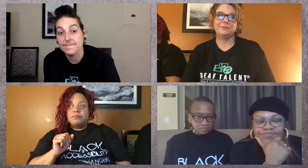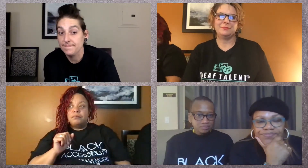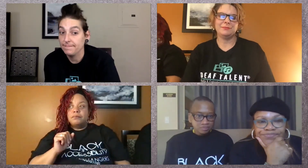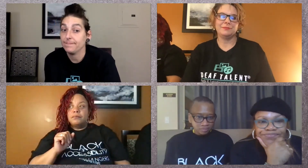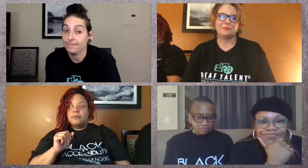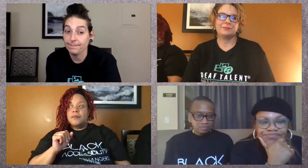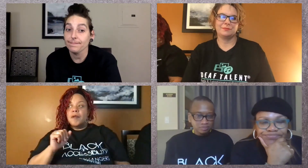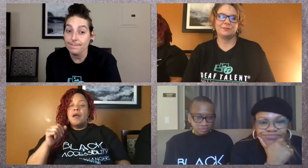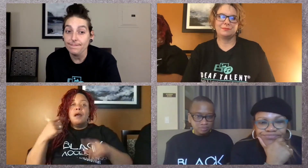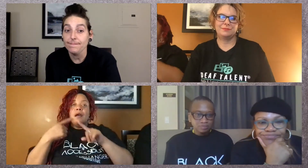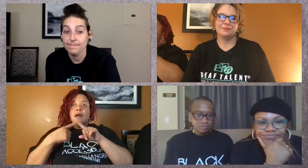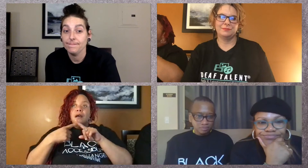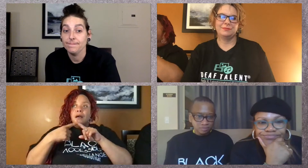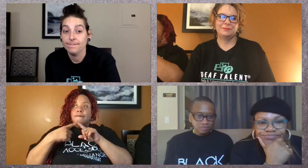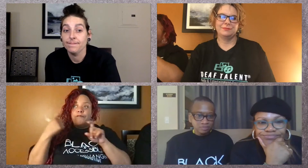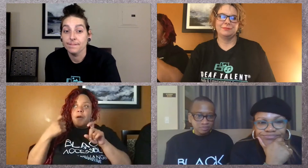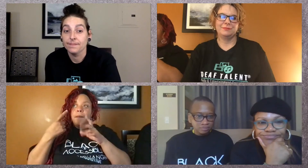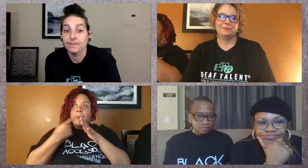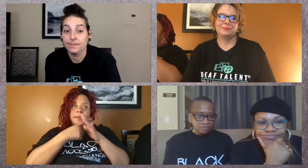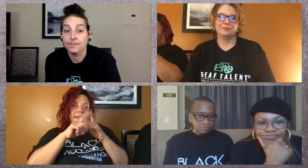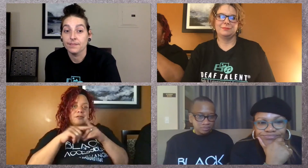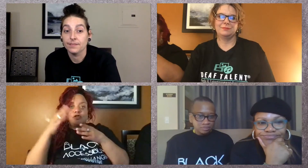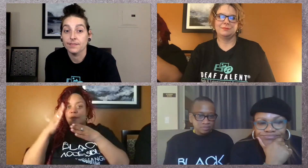It's been a journey